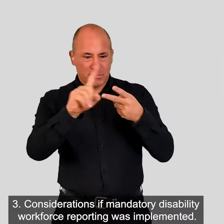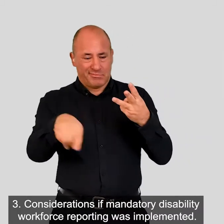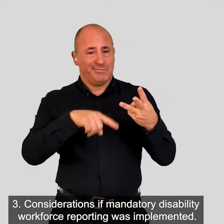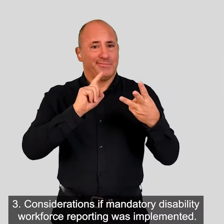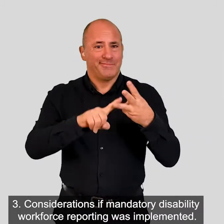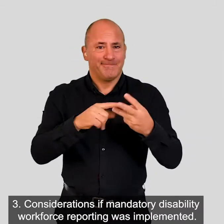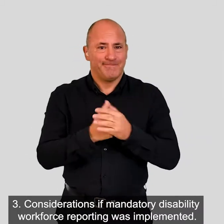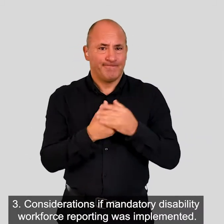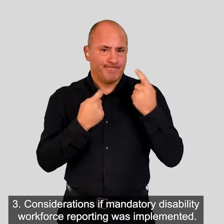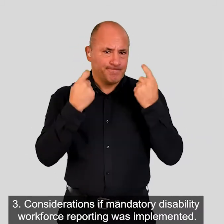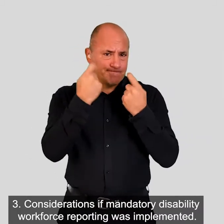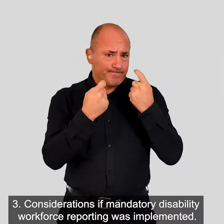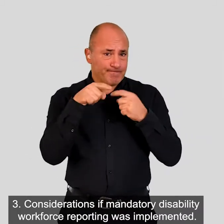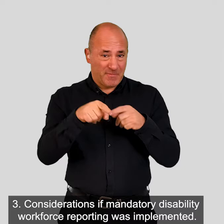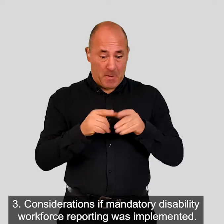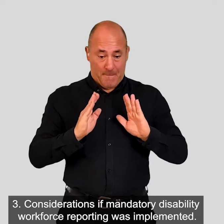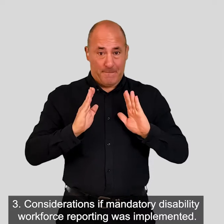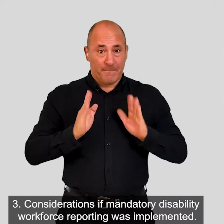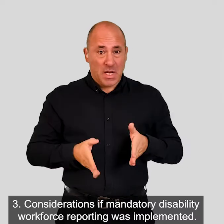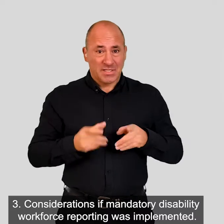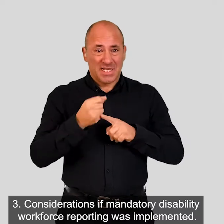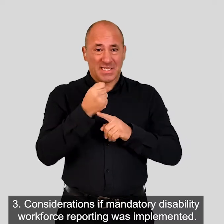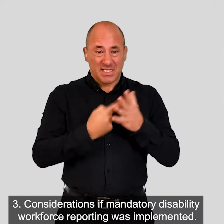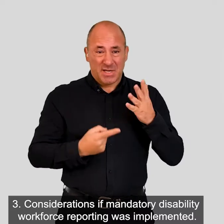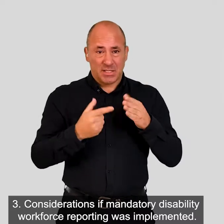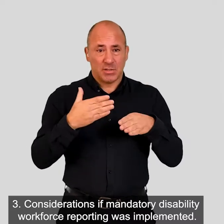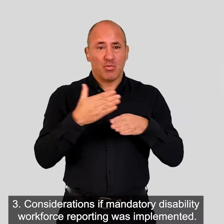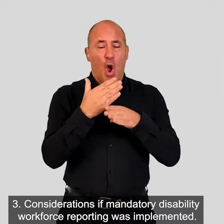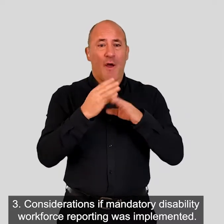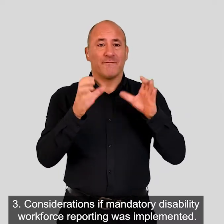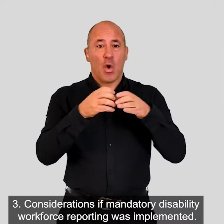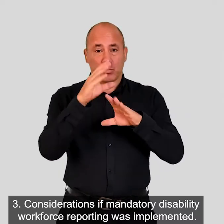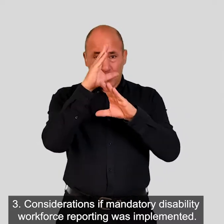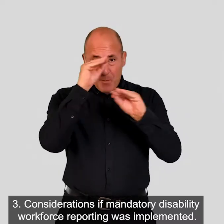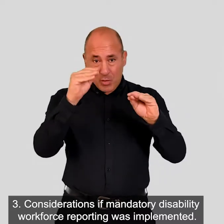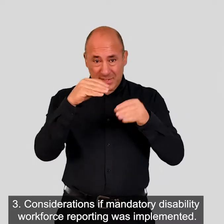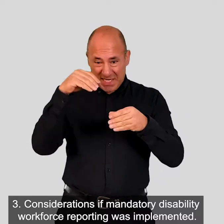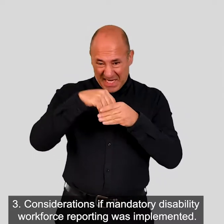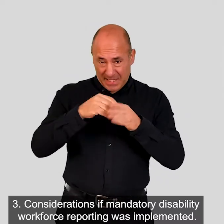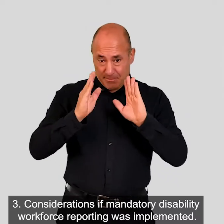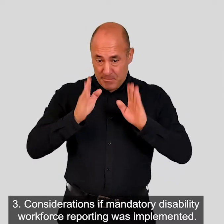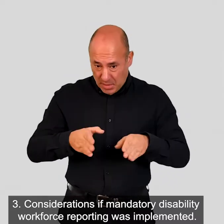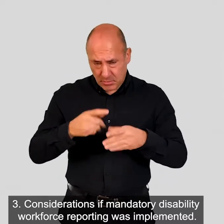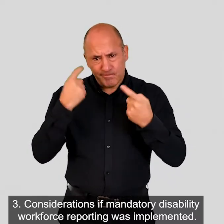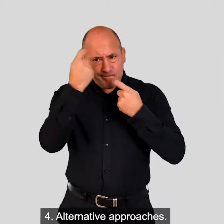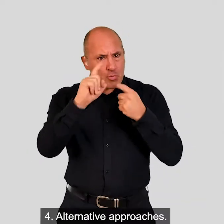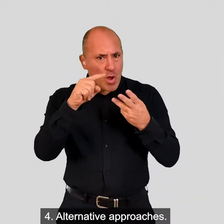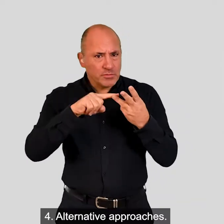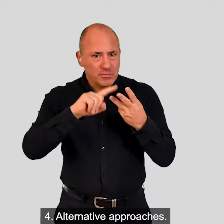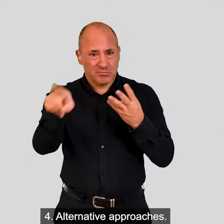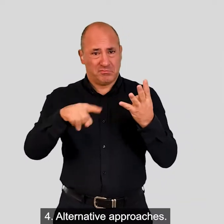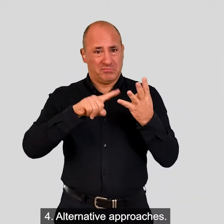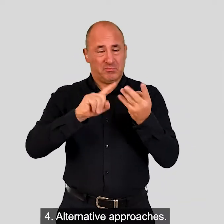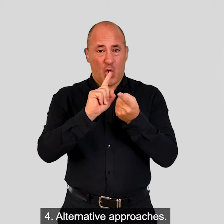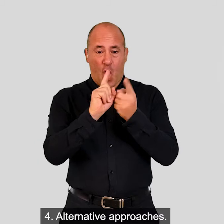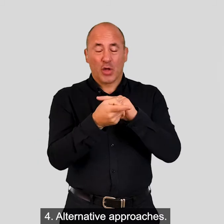3. Considerations if mandatory disability workforce reporting was implemented. 4.